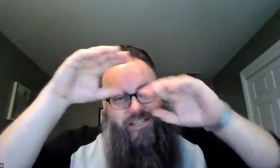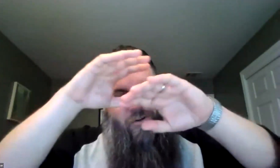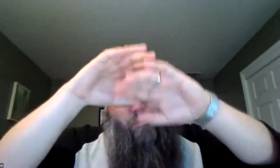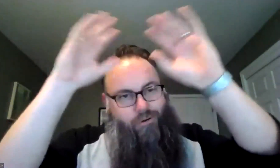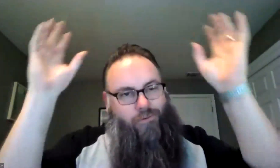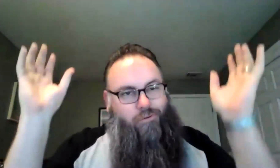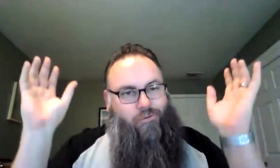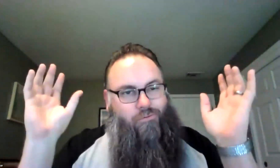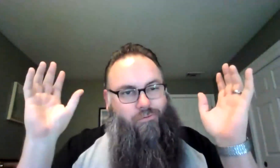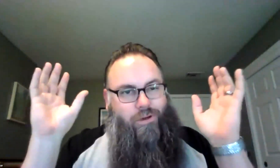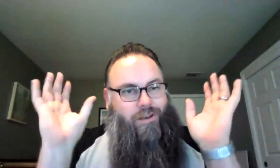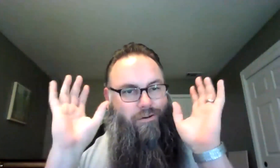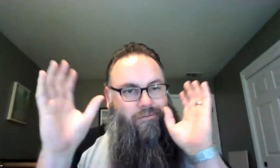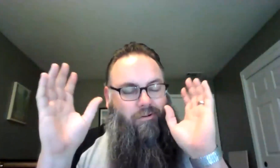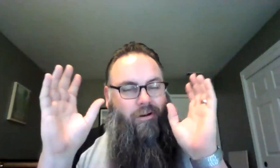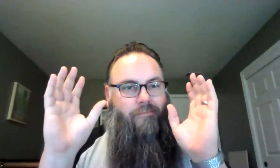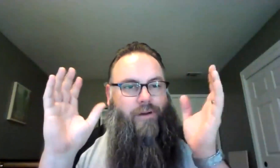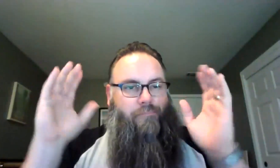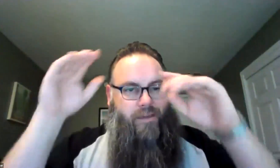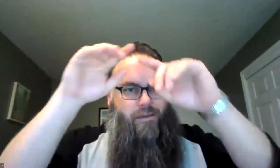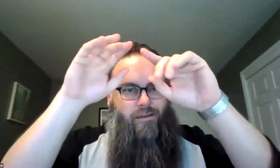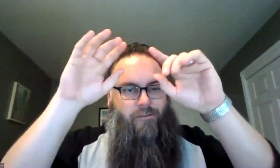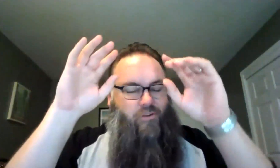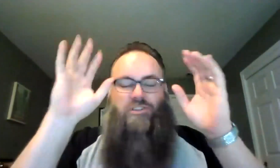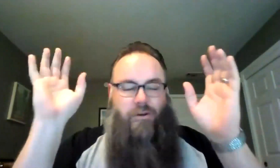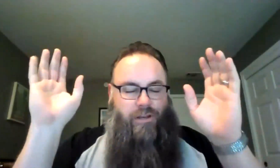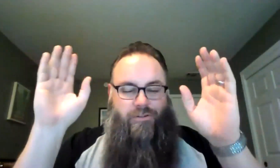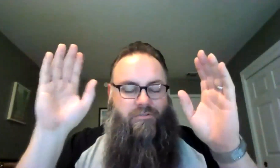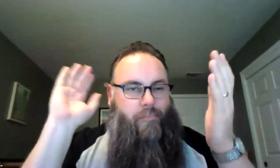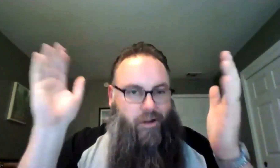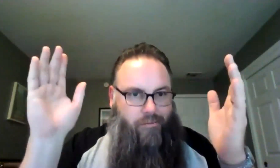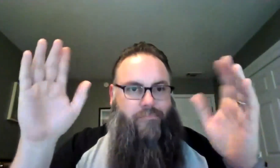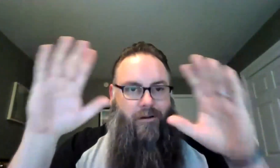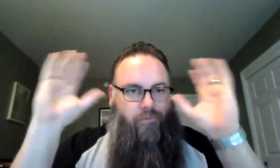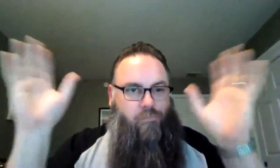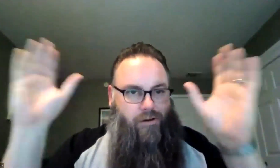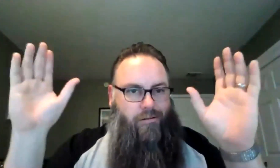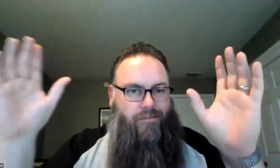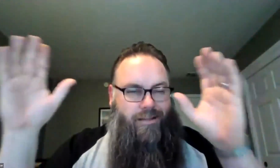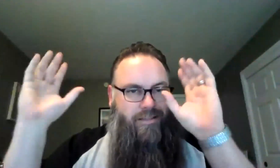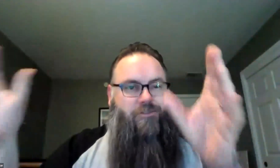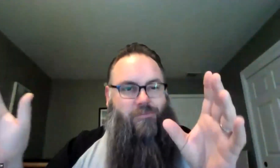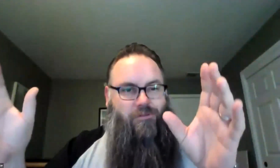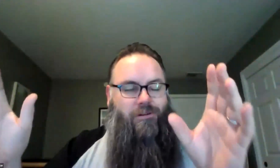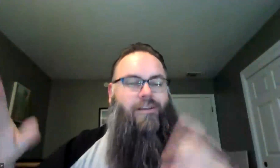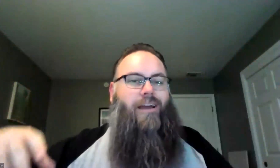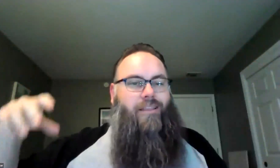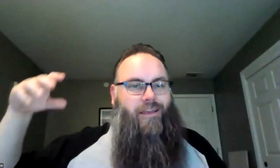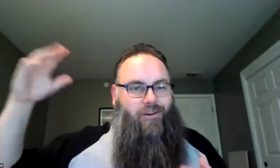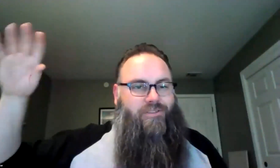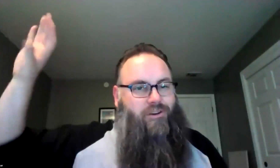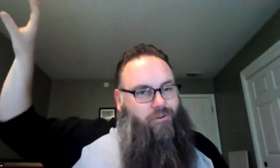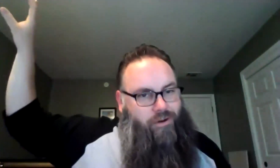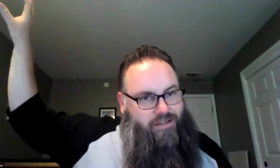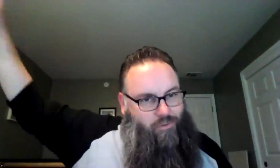well, basically a rear view window or a big, or excuse me, not window, excuse me, a mirror, a rear view mirror that is in the cubicle. And